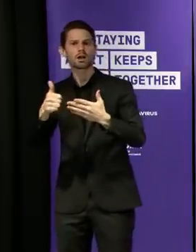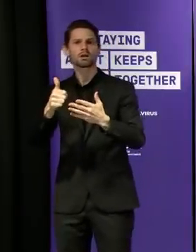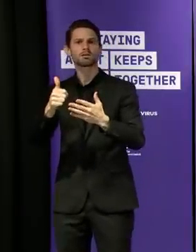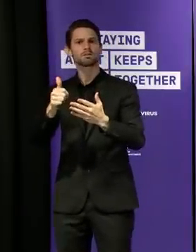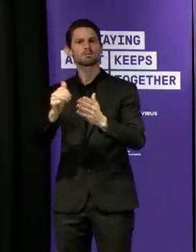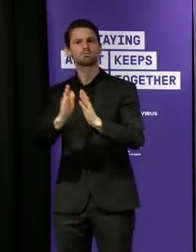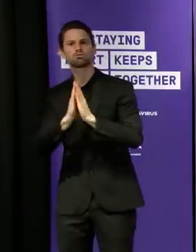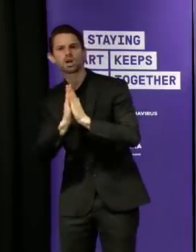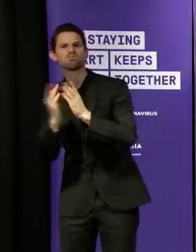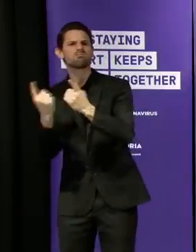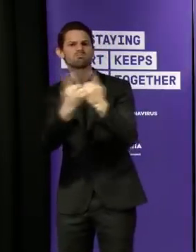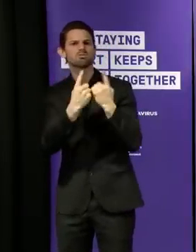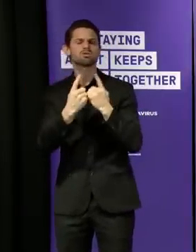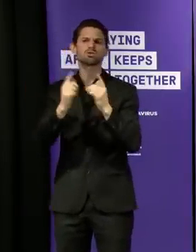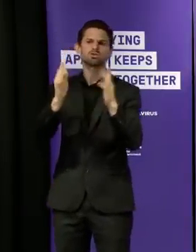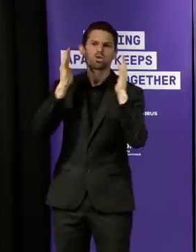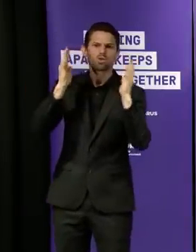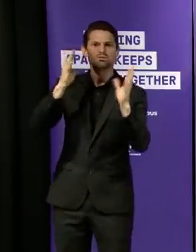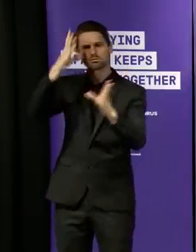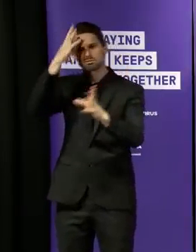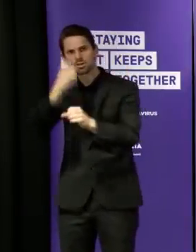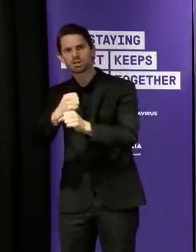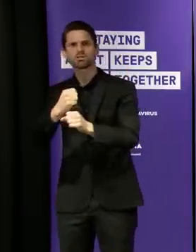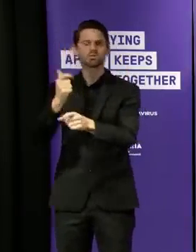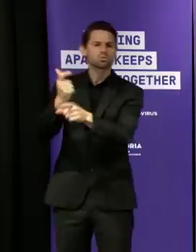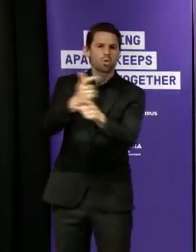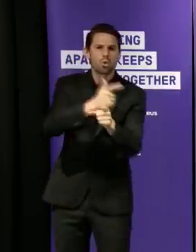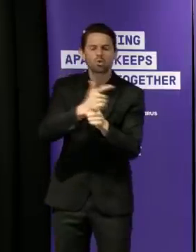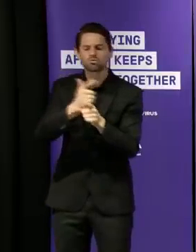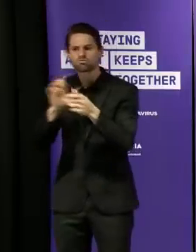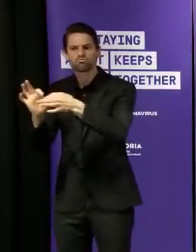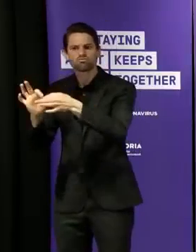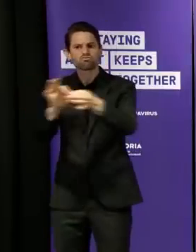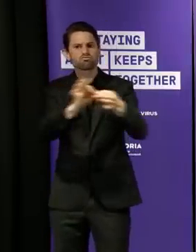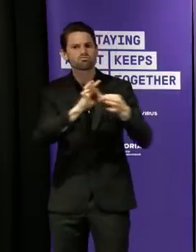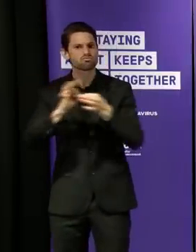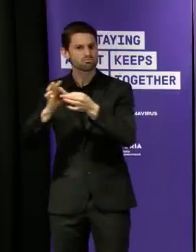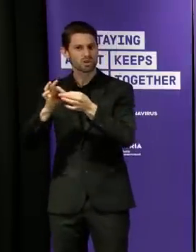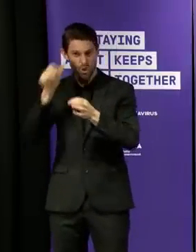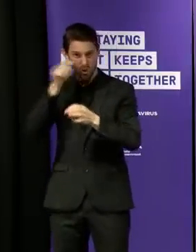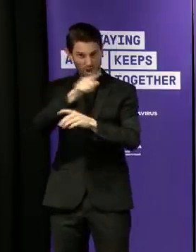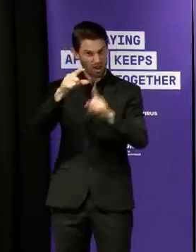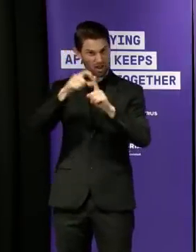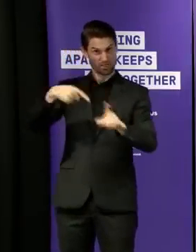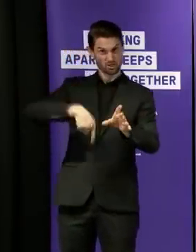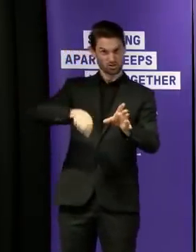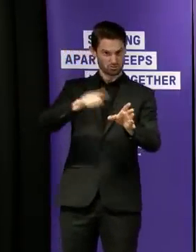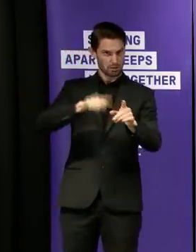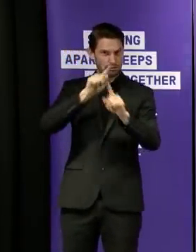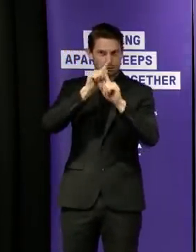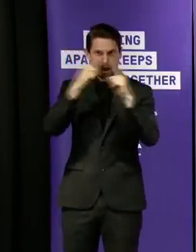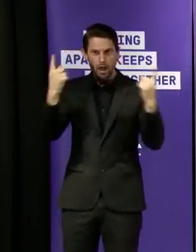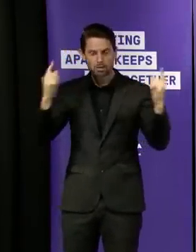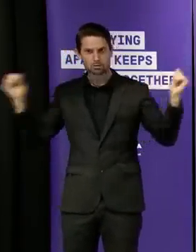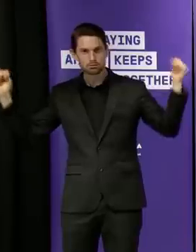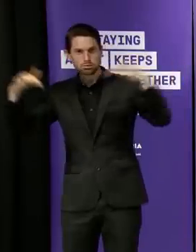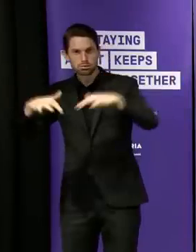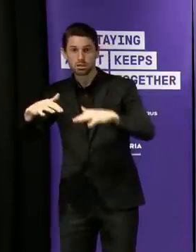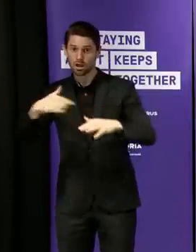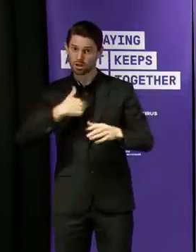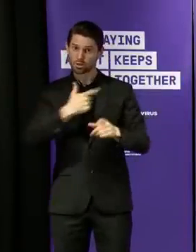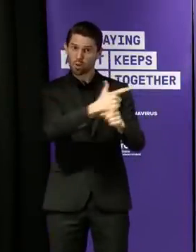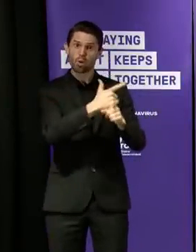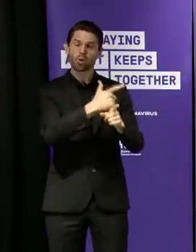and celebration of those core values and the things that are so important to them, this has been an extraordinarily difficult year. And whether I'm talking to the